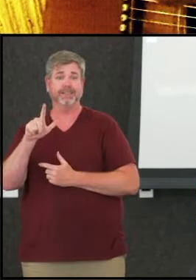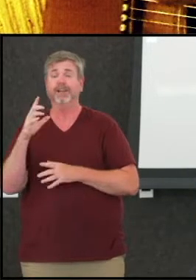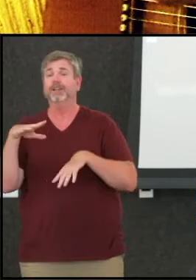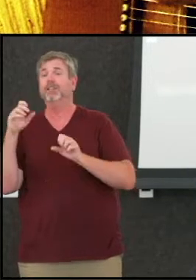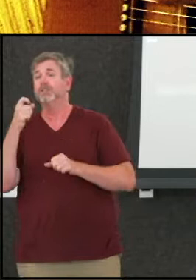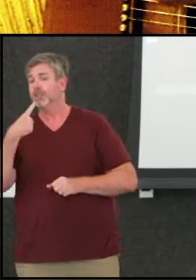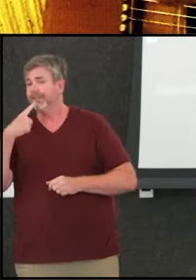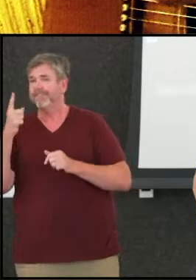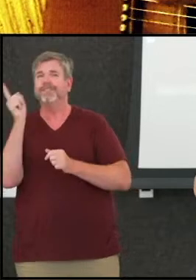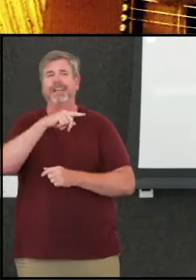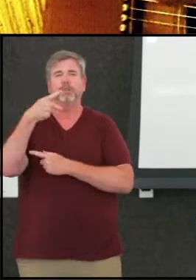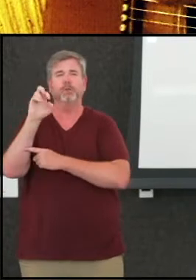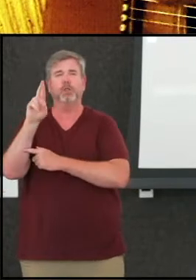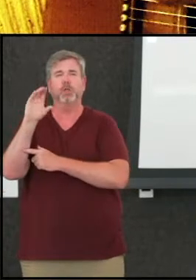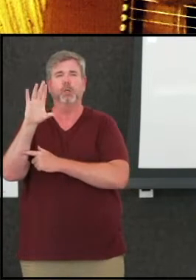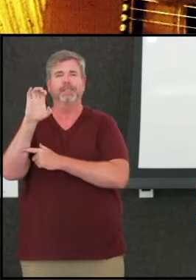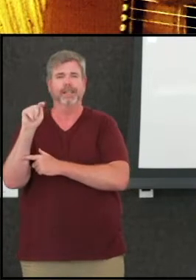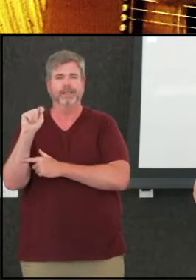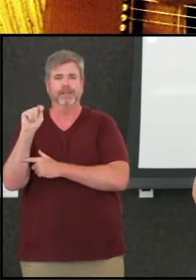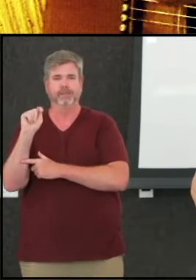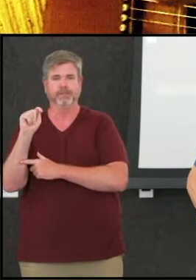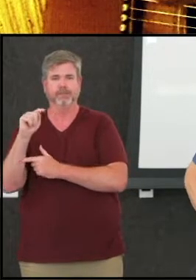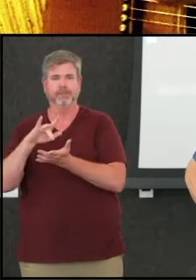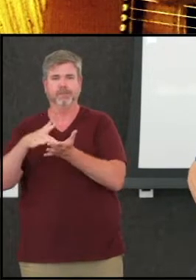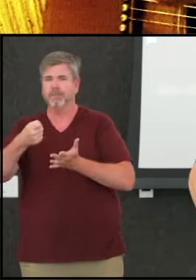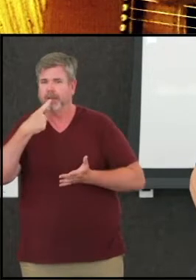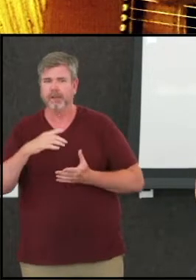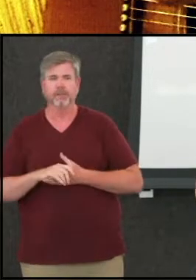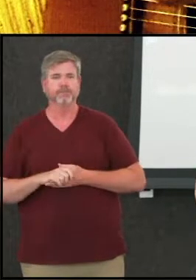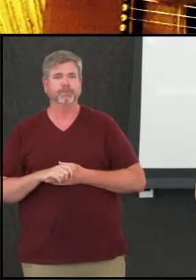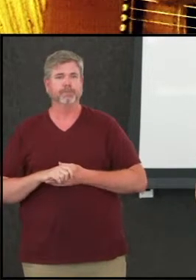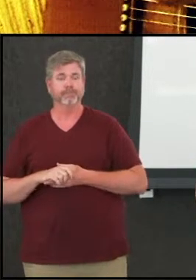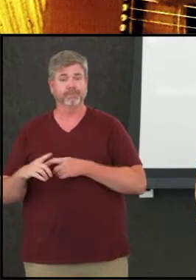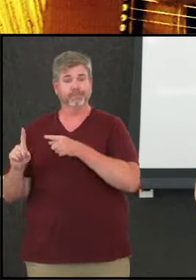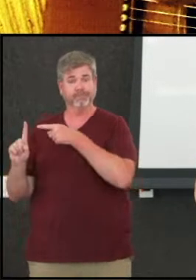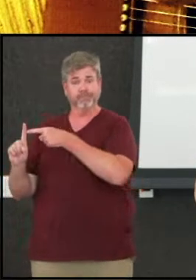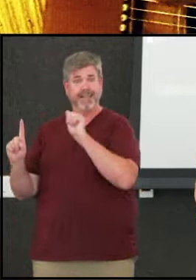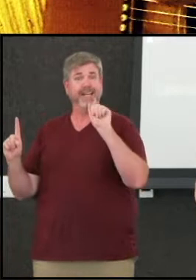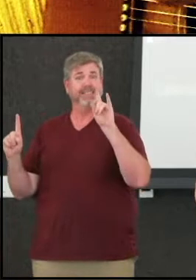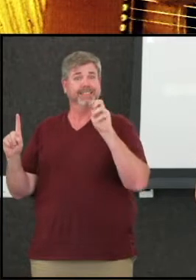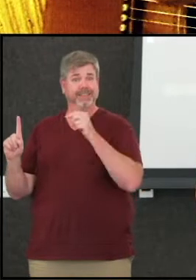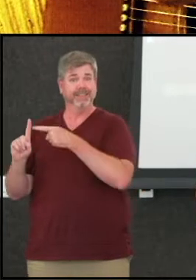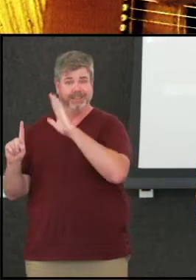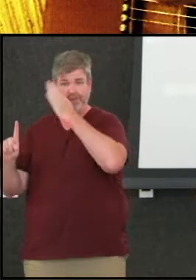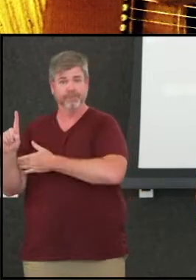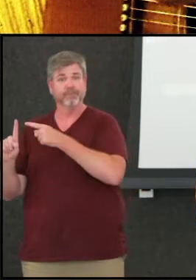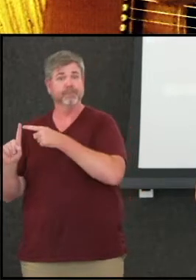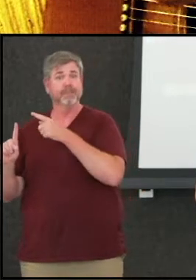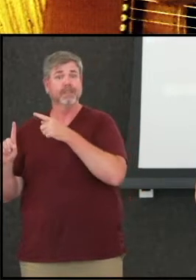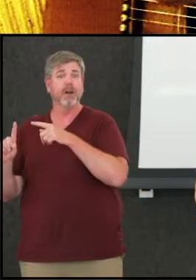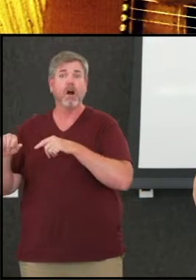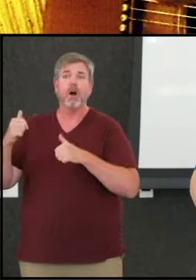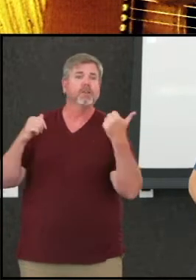And while in Aiden's case it was a fentanyl, for others it's party drugs. It's prevalent everywhere.